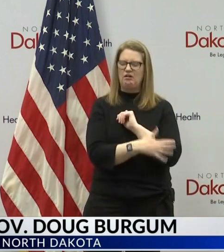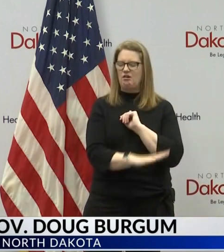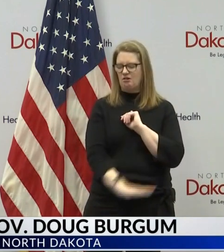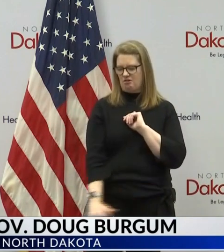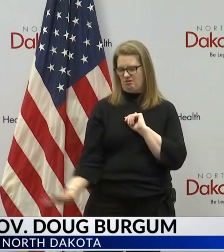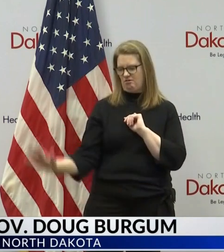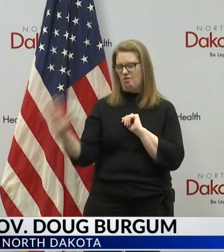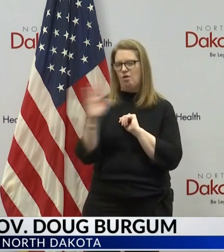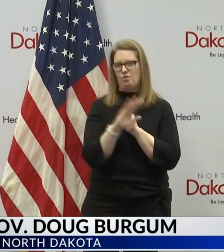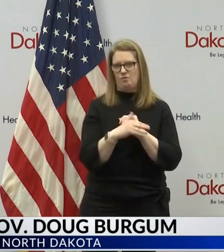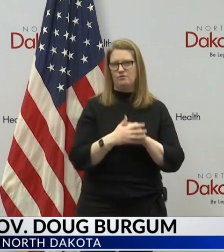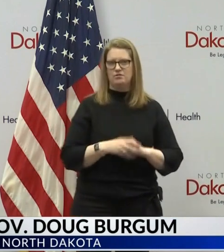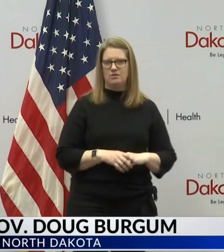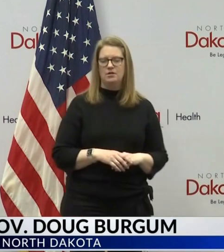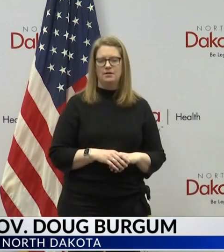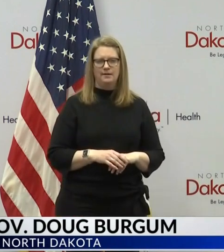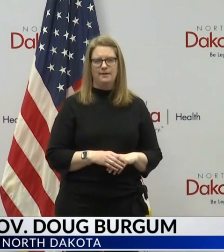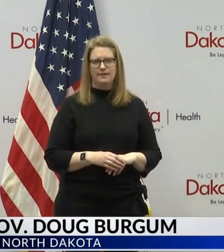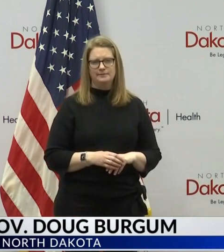it would and